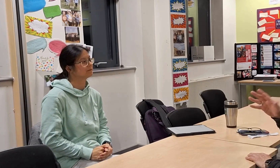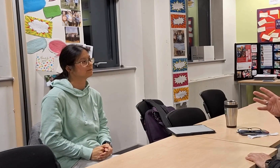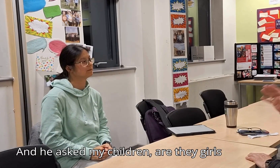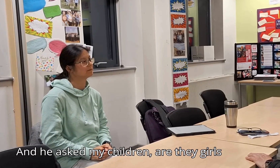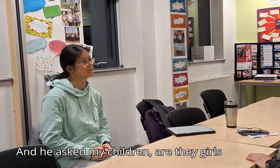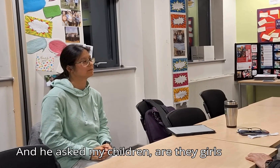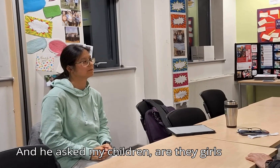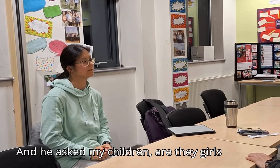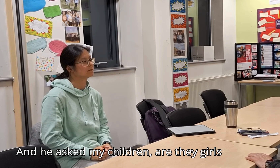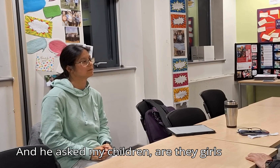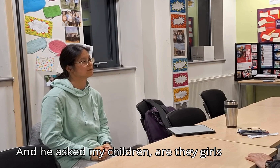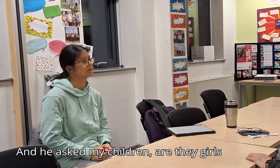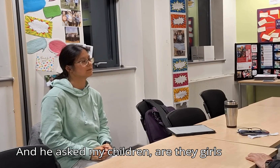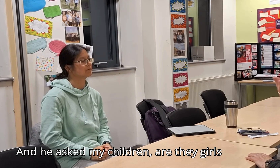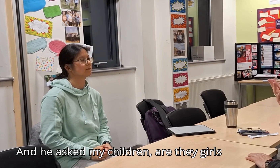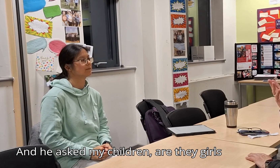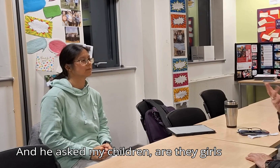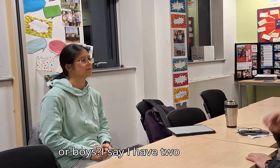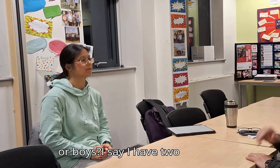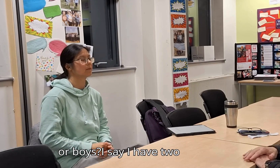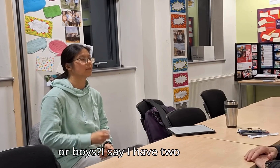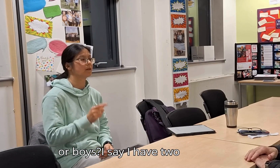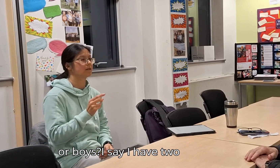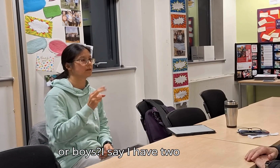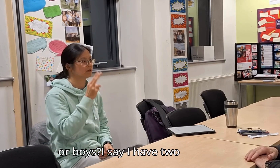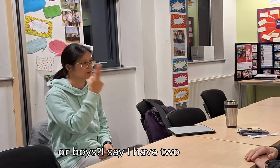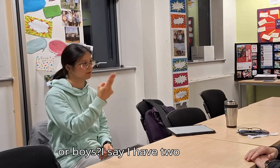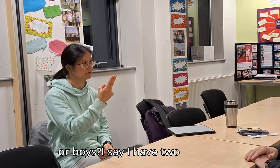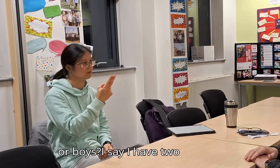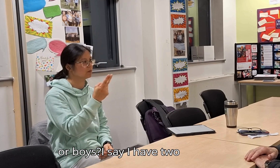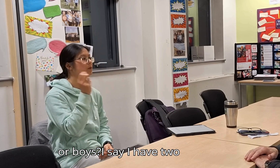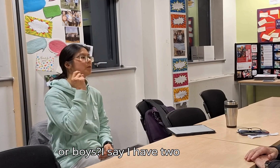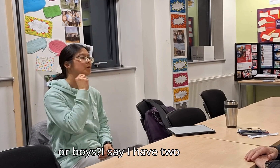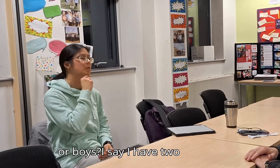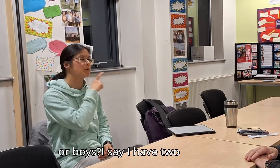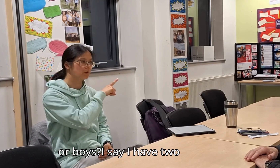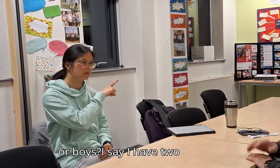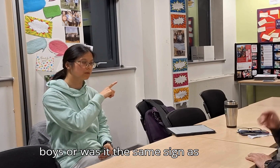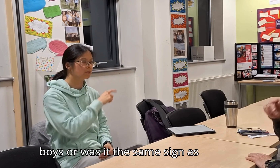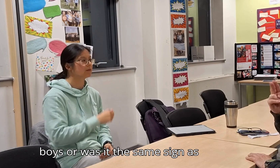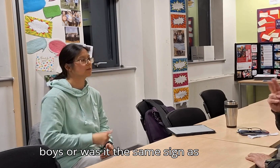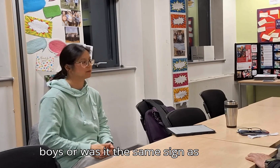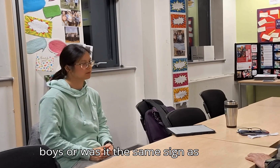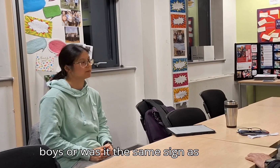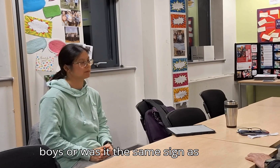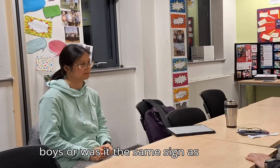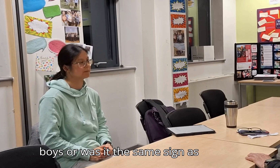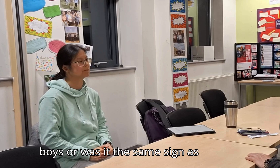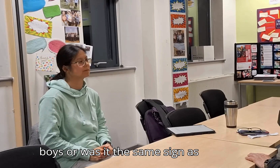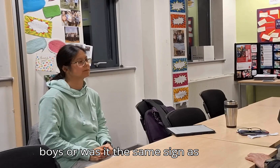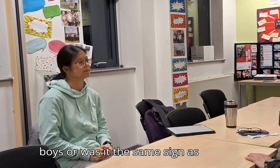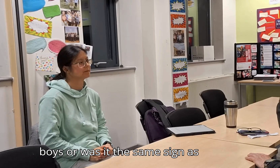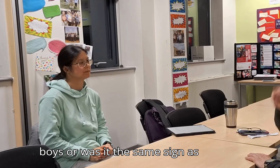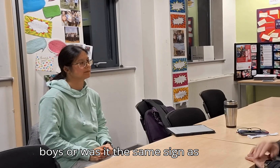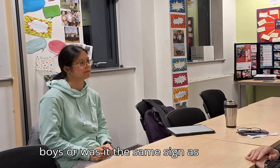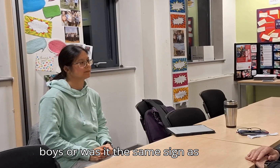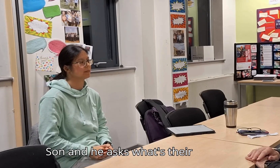And he asks, my children, are they girls or boys? I say I have 2 boys, or it was the same sign as